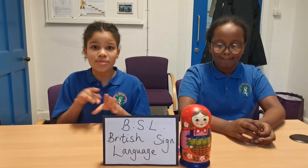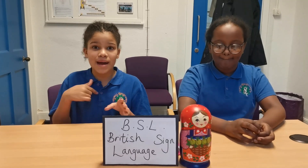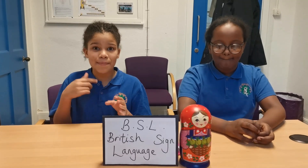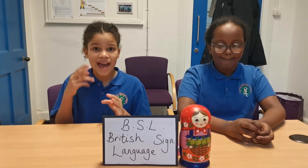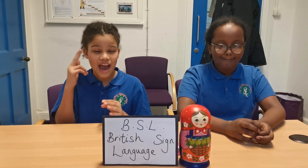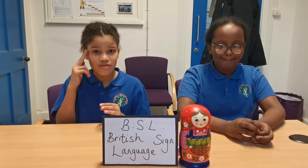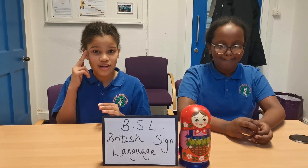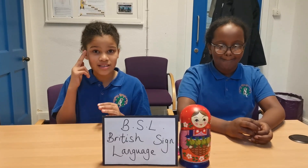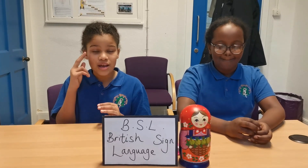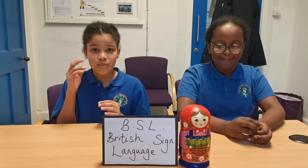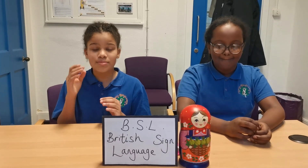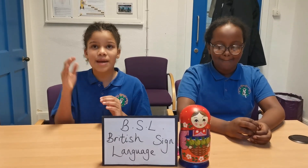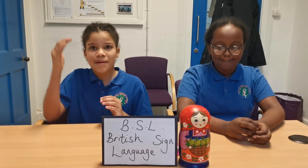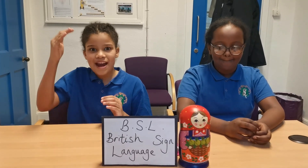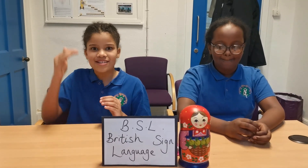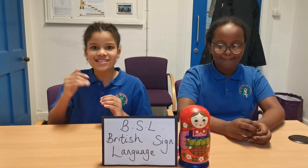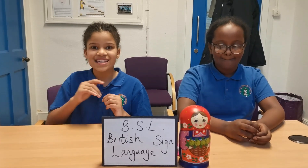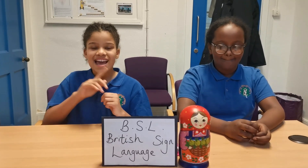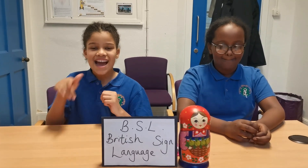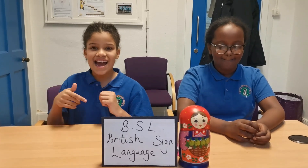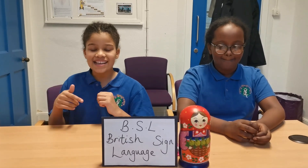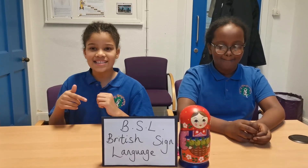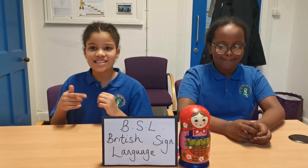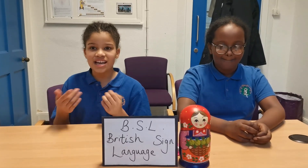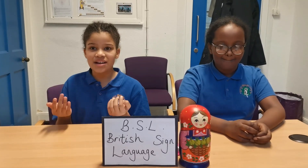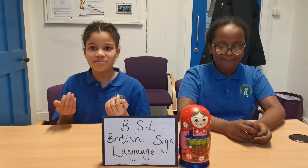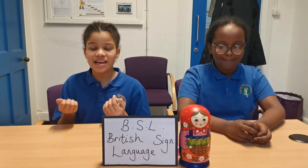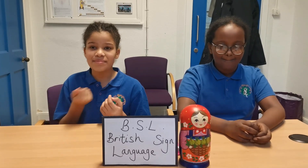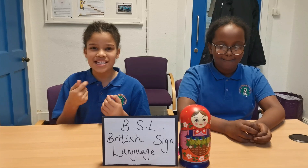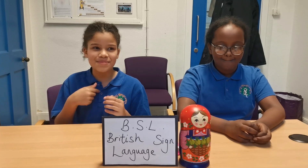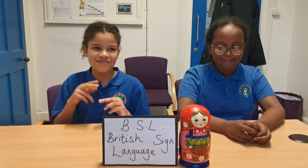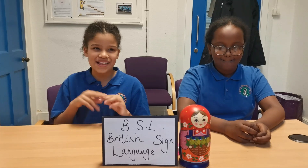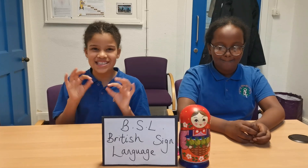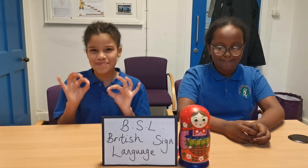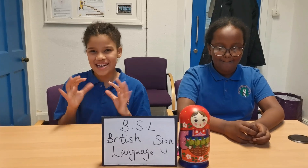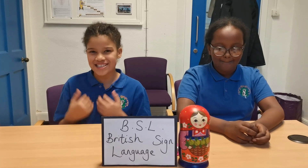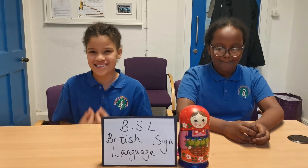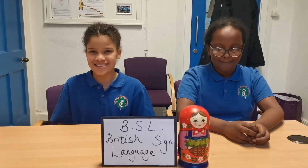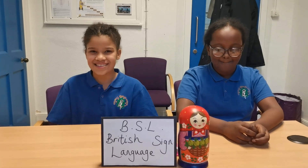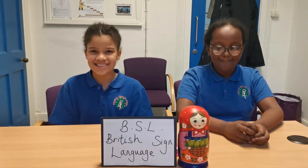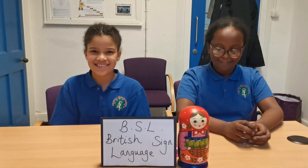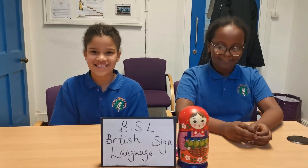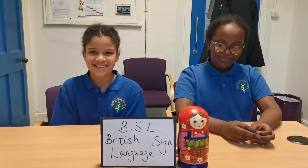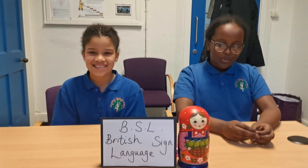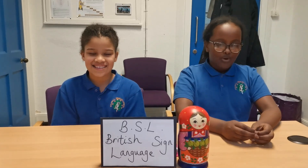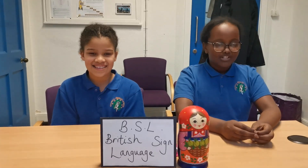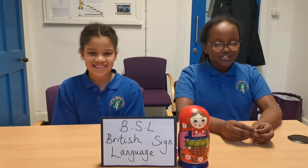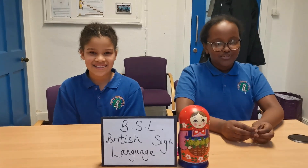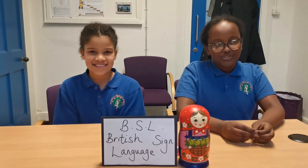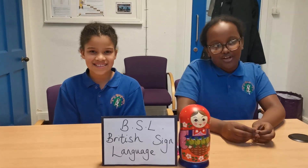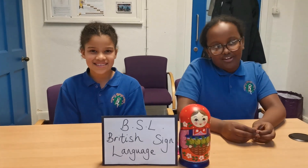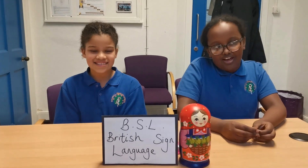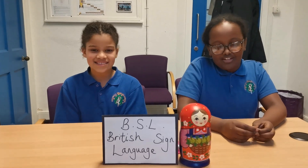my parents, and it makes me feel special. When did you start learning